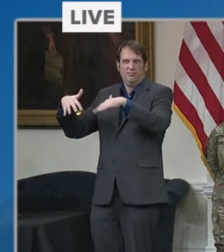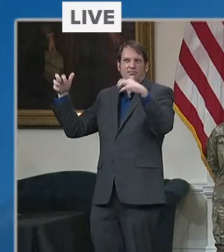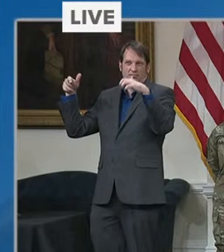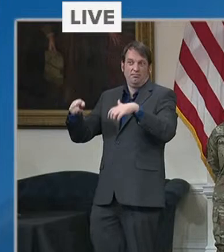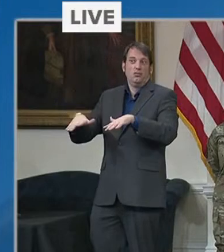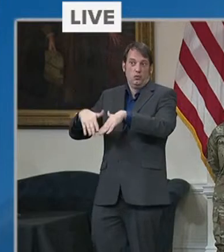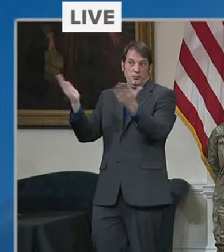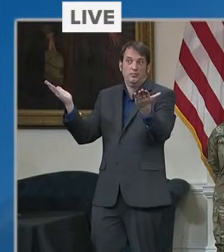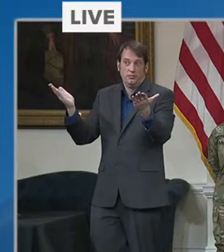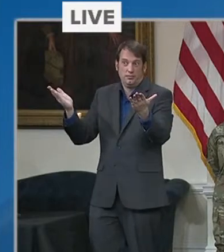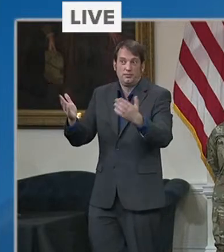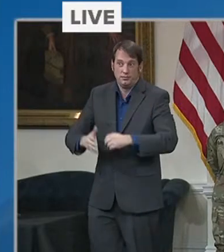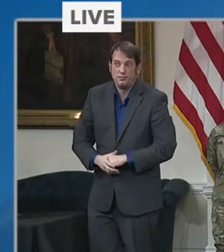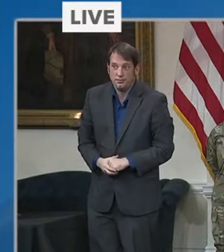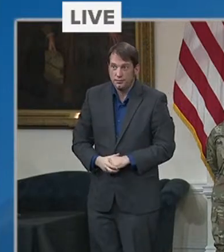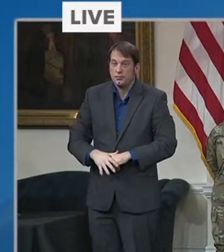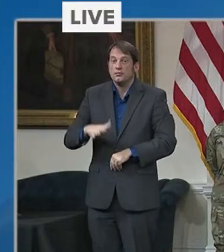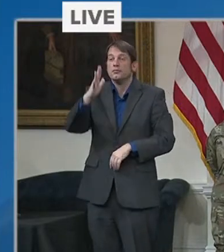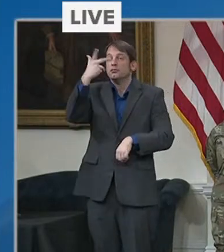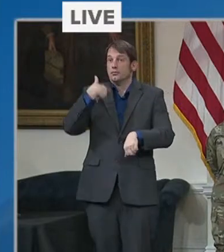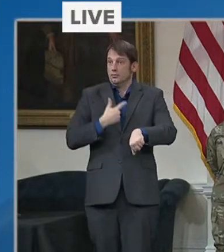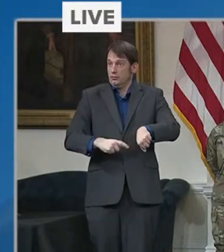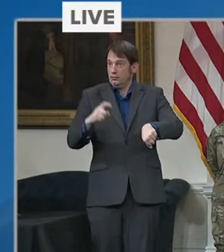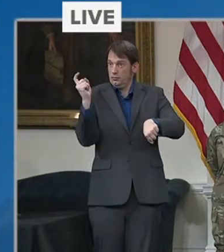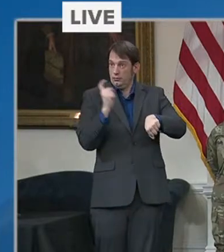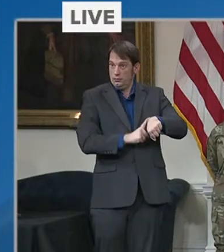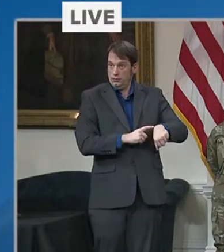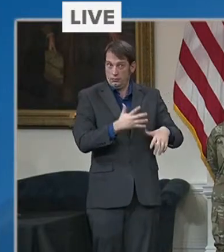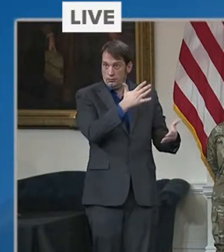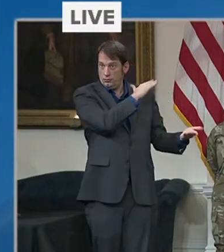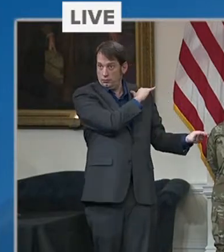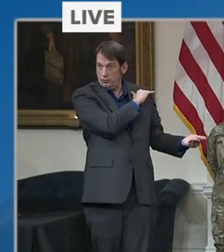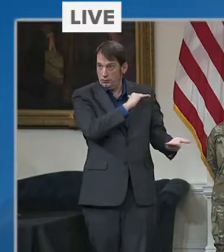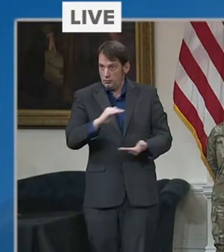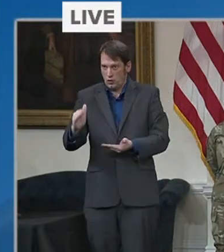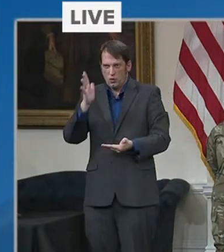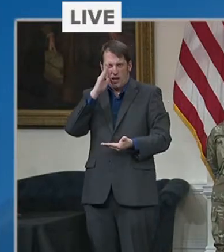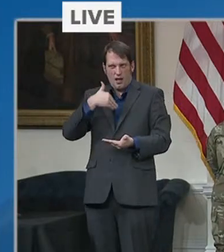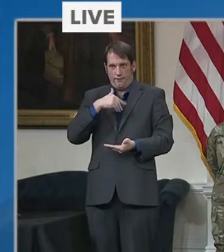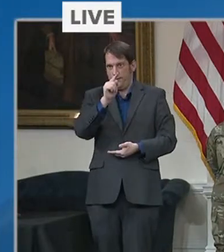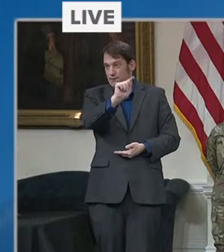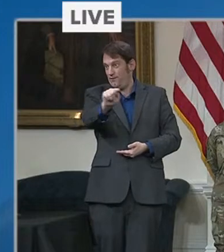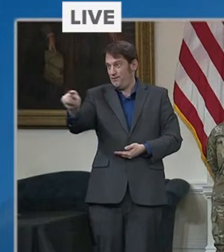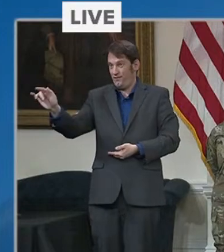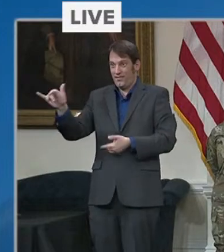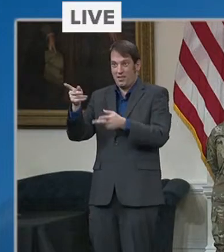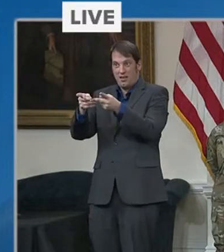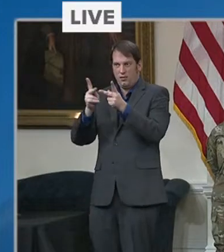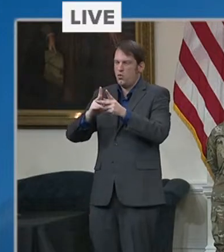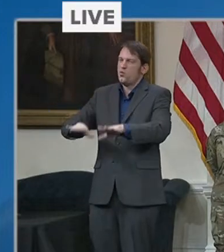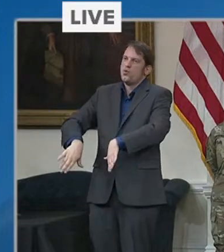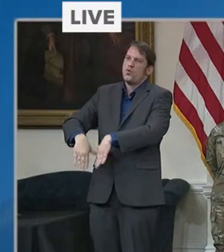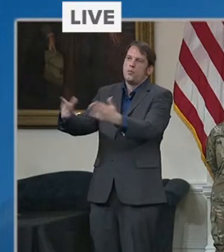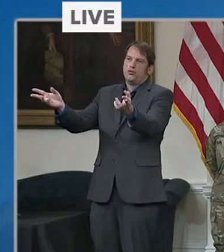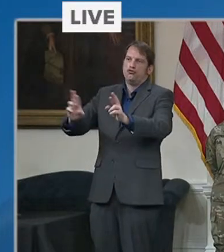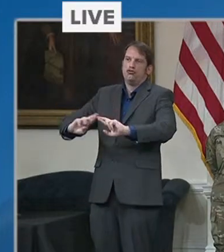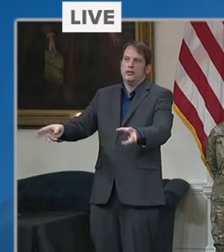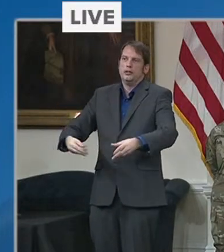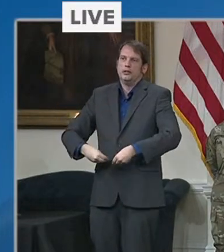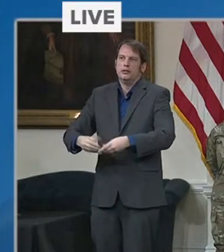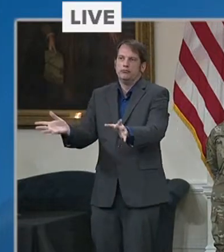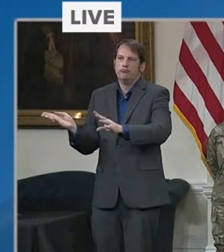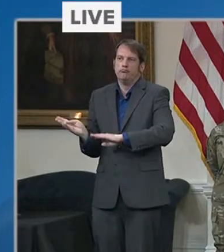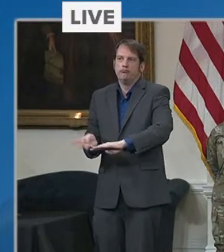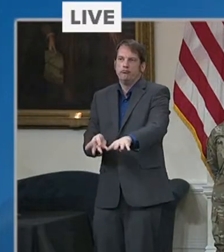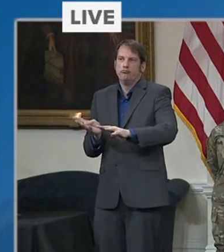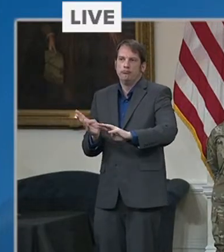higher allotments of vaccines from the federal government. In order to get mass vaccination in Baltimore City up and running sooner